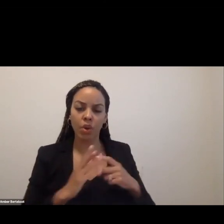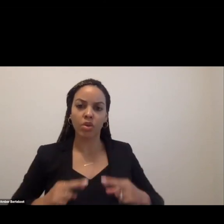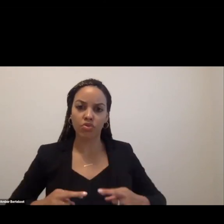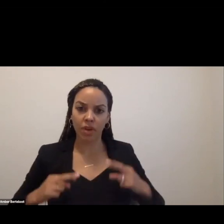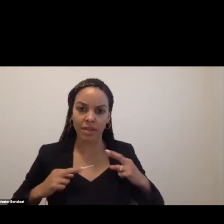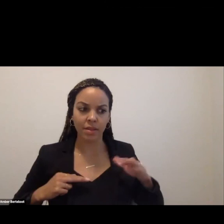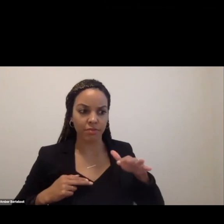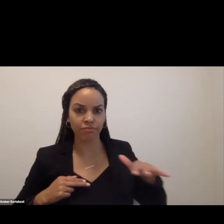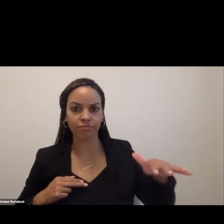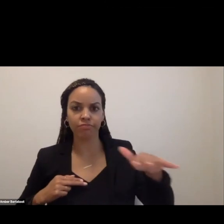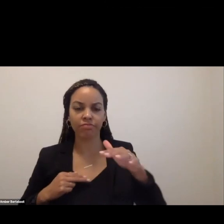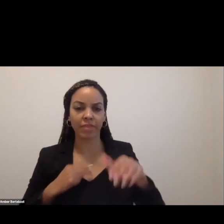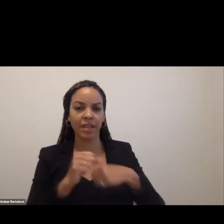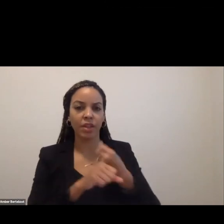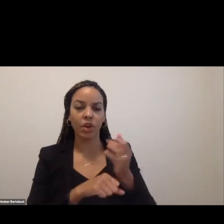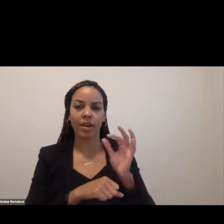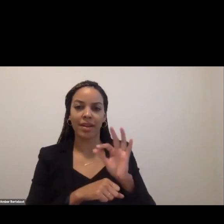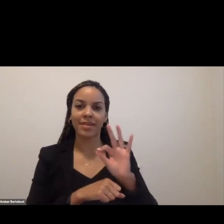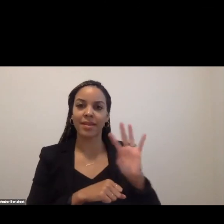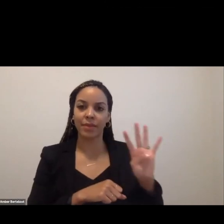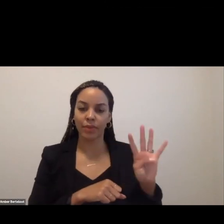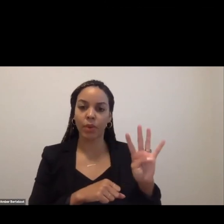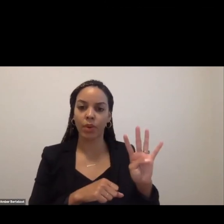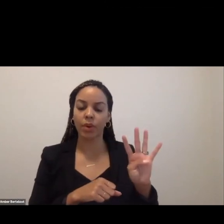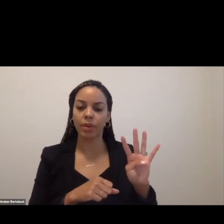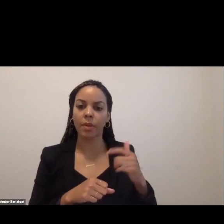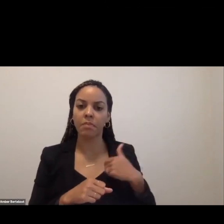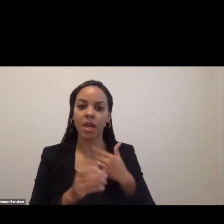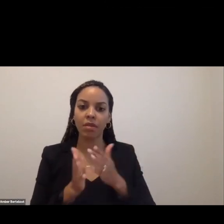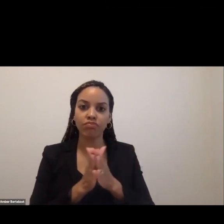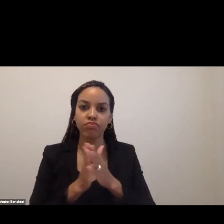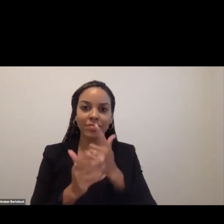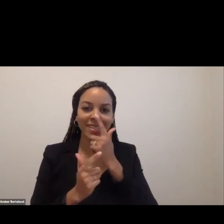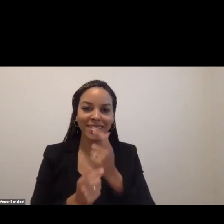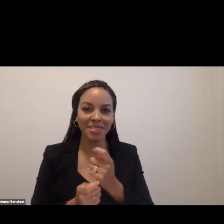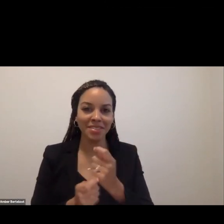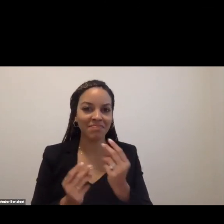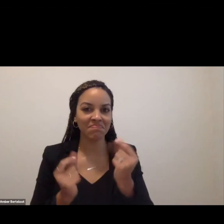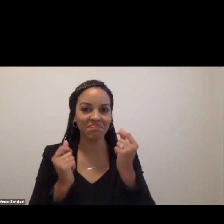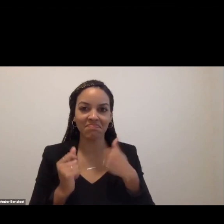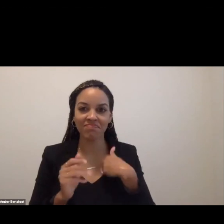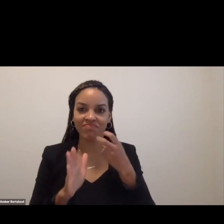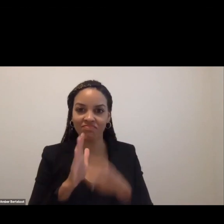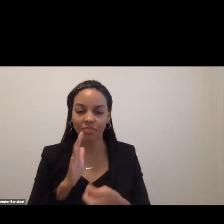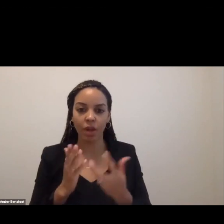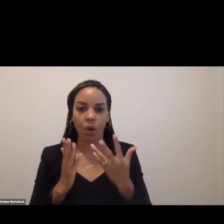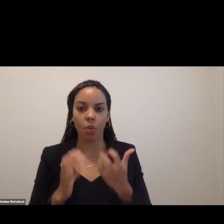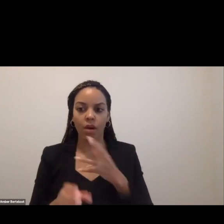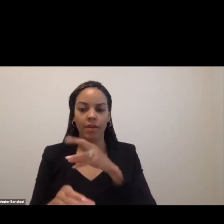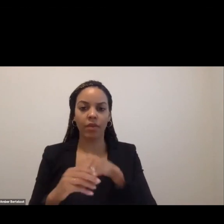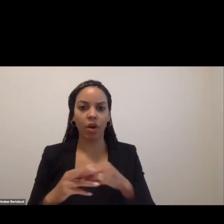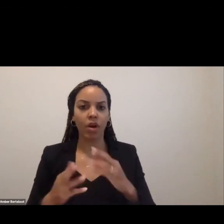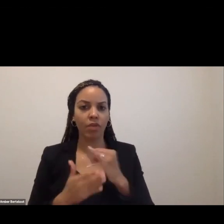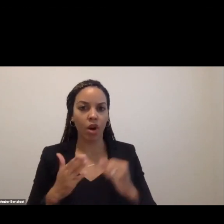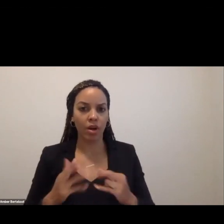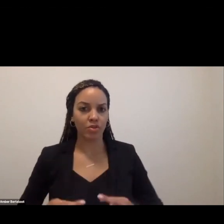around 94, I got immediately interested in the artist residencies as a